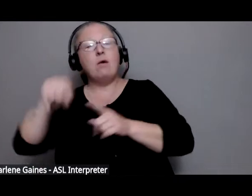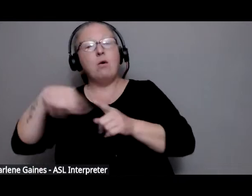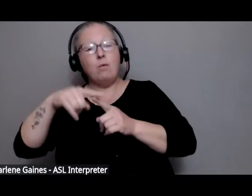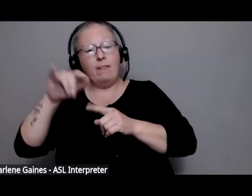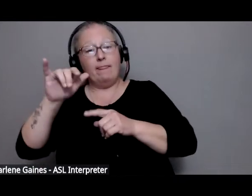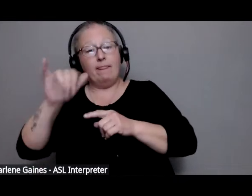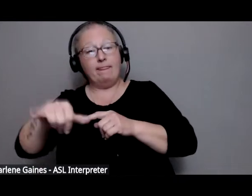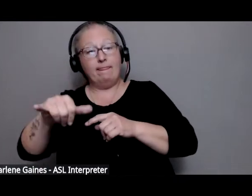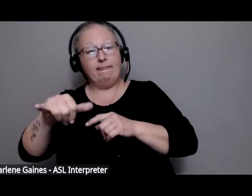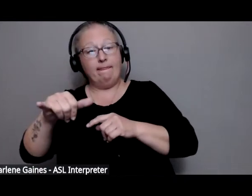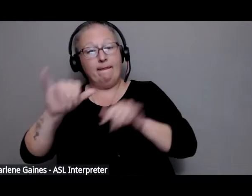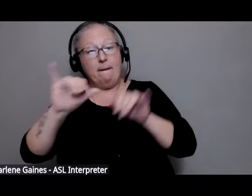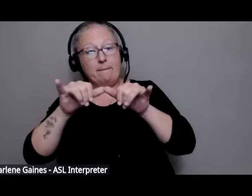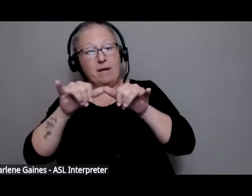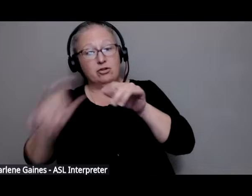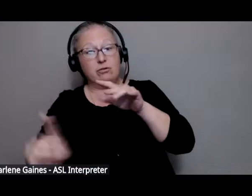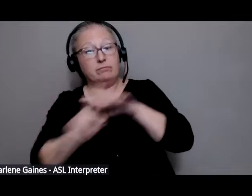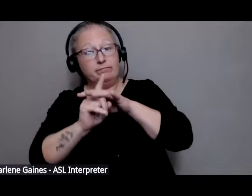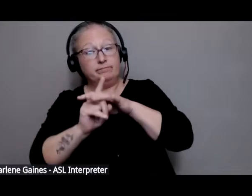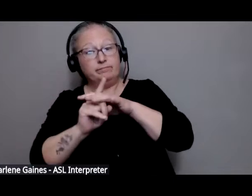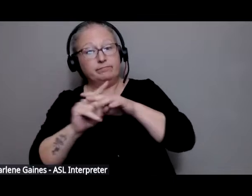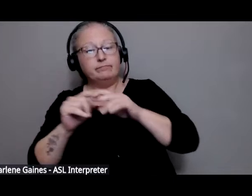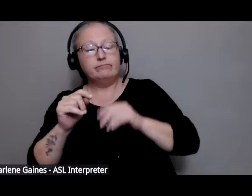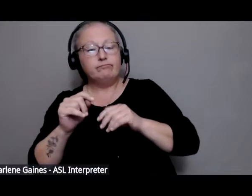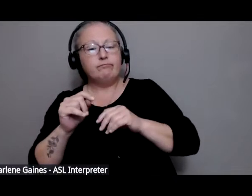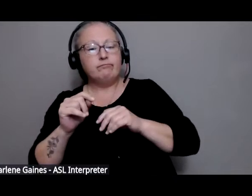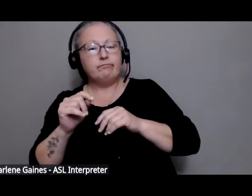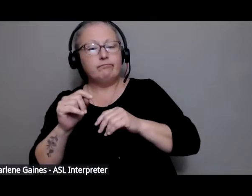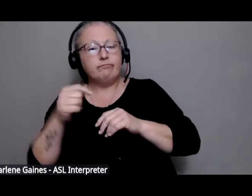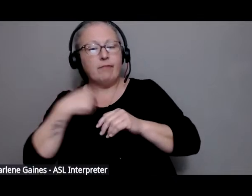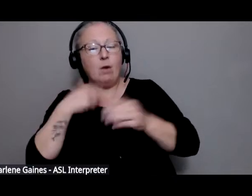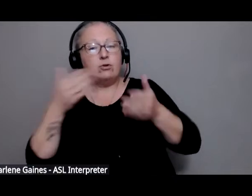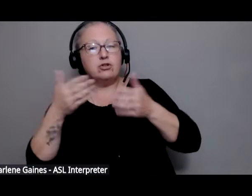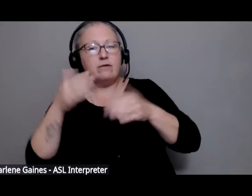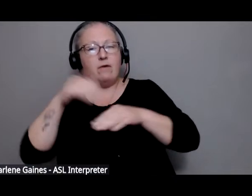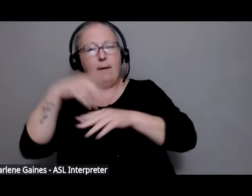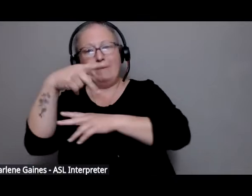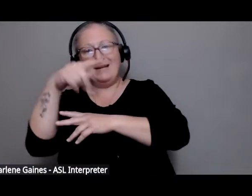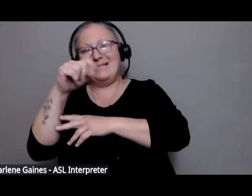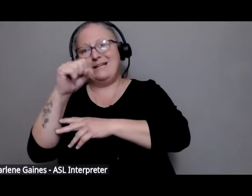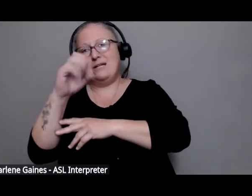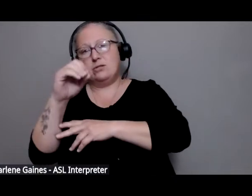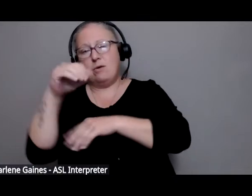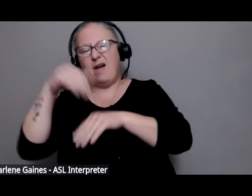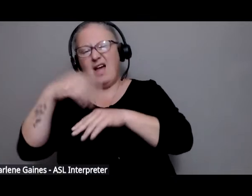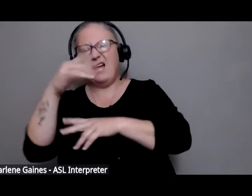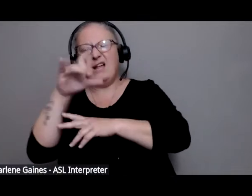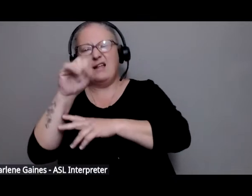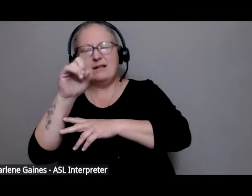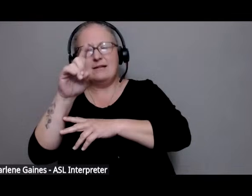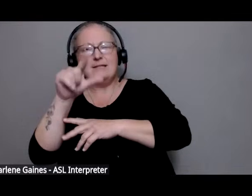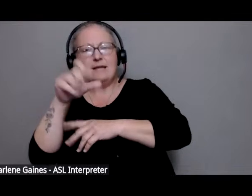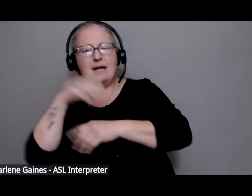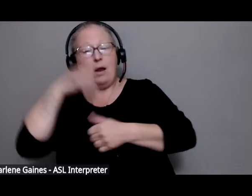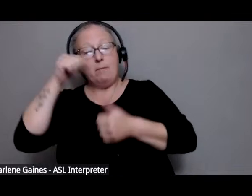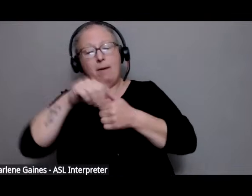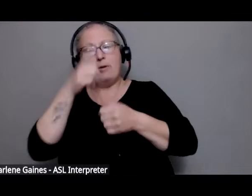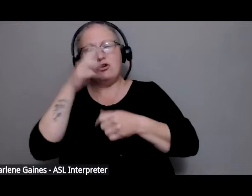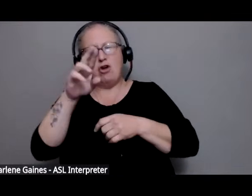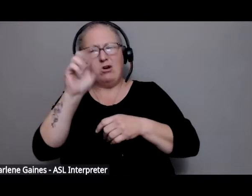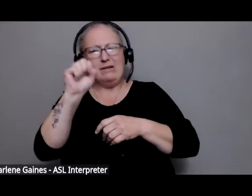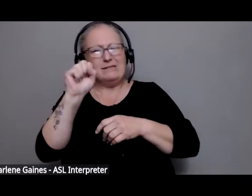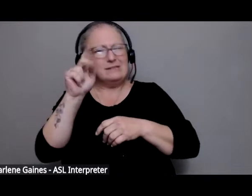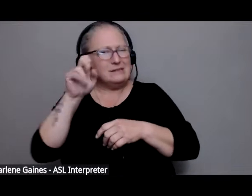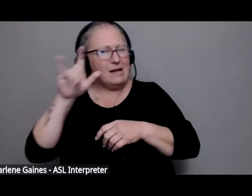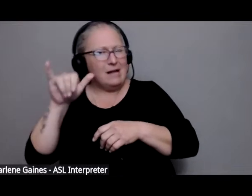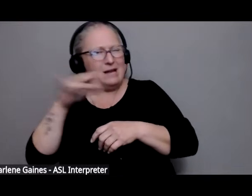measure came out, I was serving on the PTSO at Hillsdale, And I remember Dr. Skelly, and there